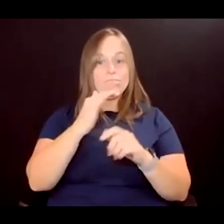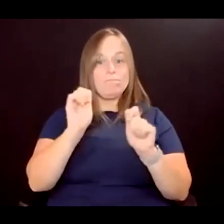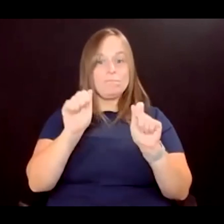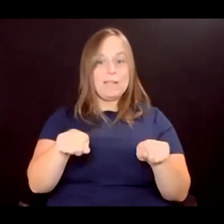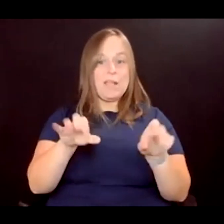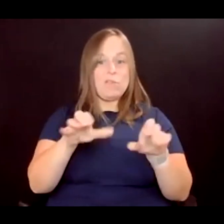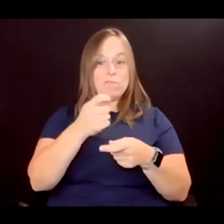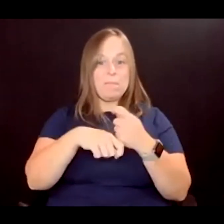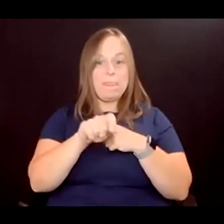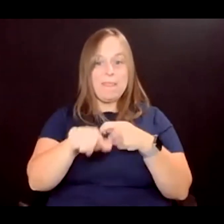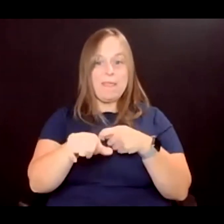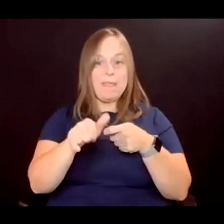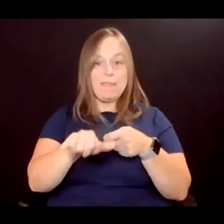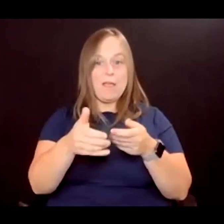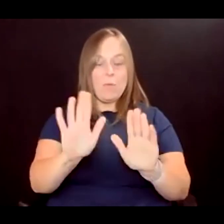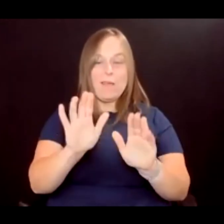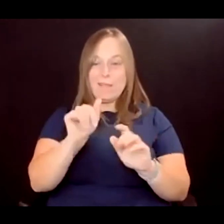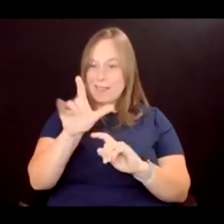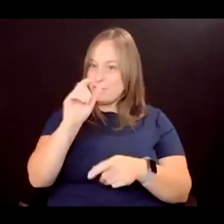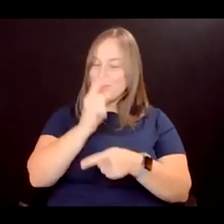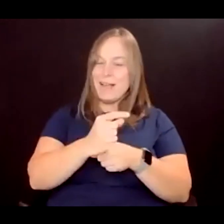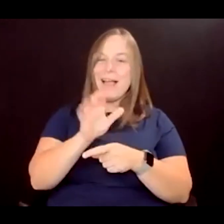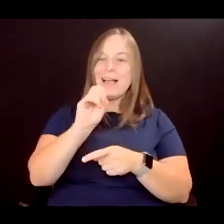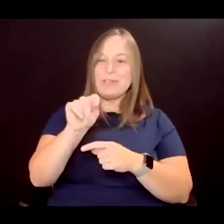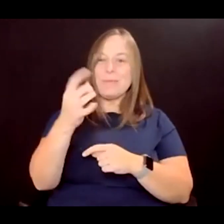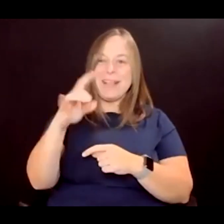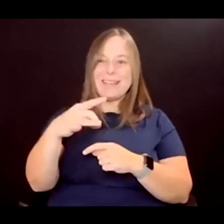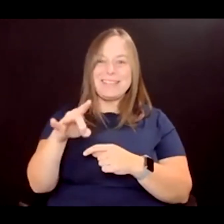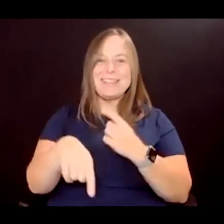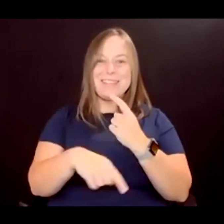with the next mayor and the new governor on disability related issues?